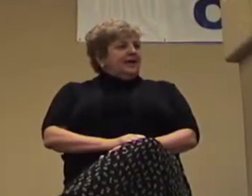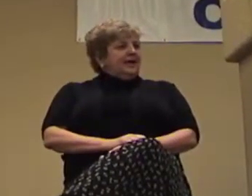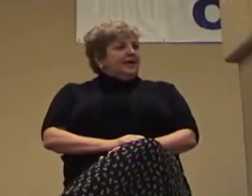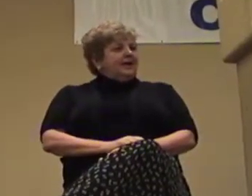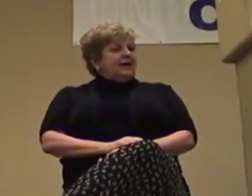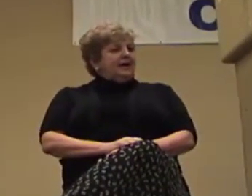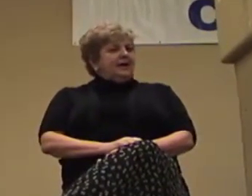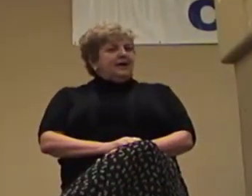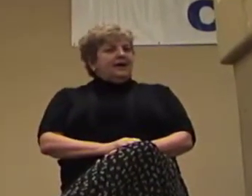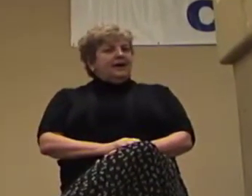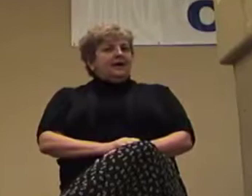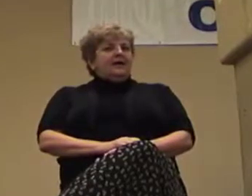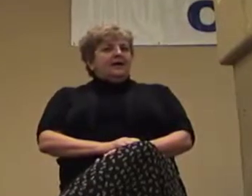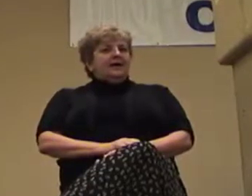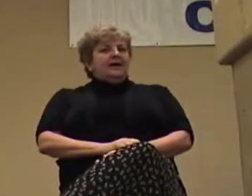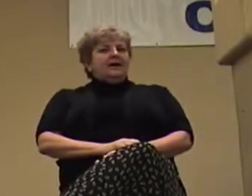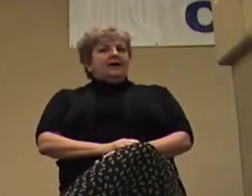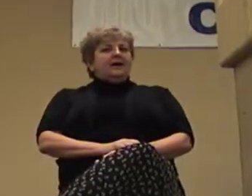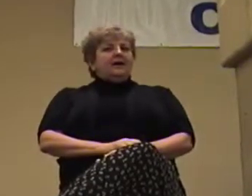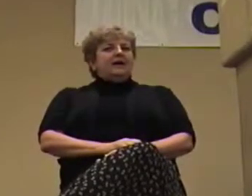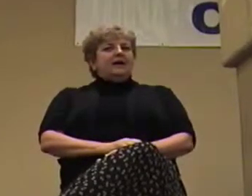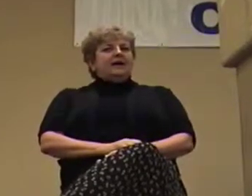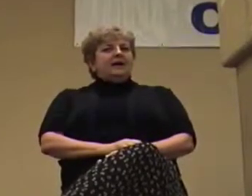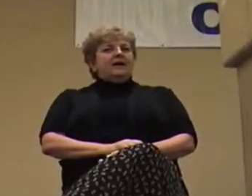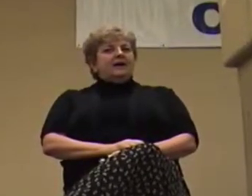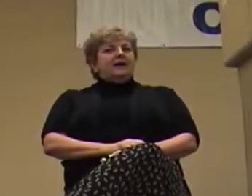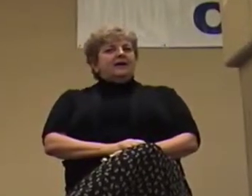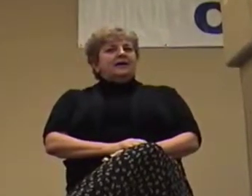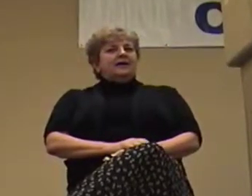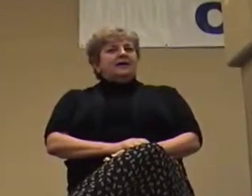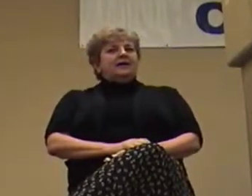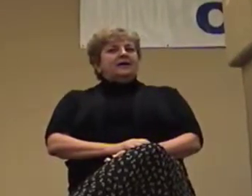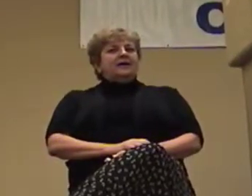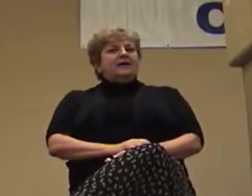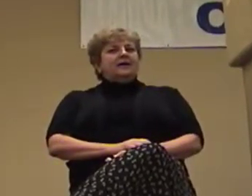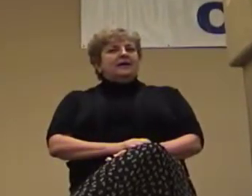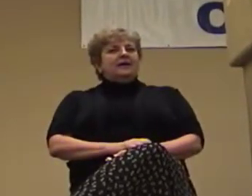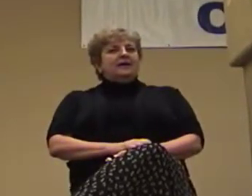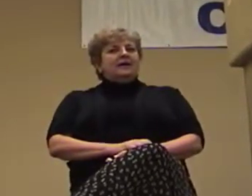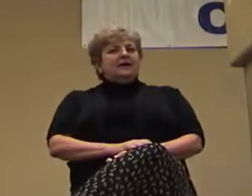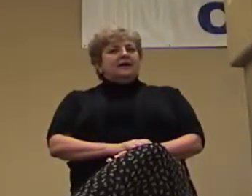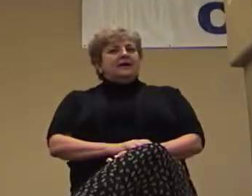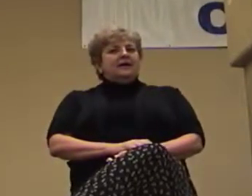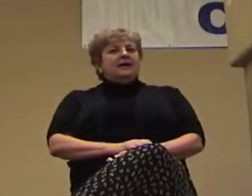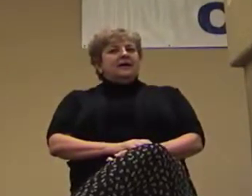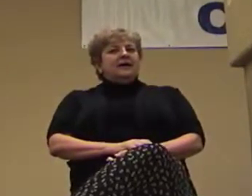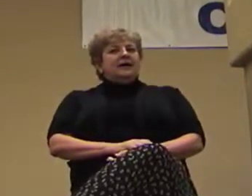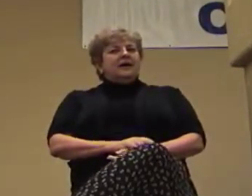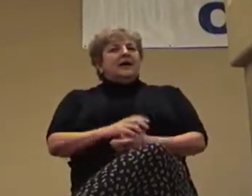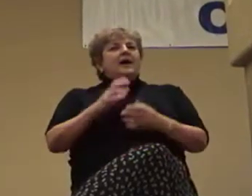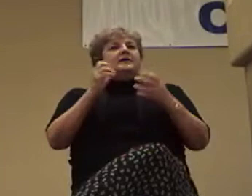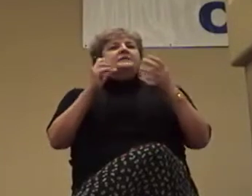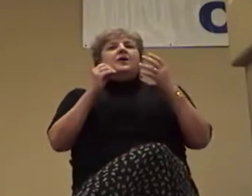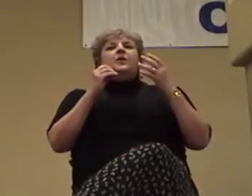You can't write after this meeting. My hair ain't tight enough. But, so I would sterilize them, and then they just